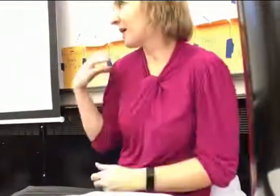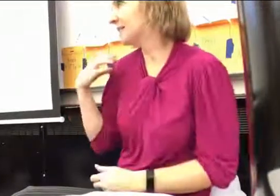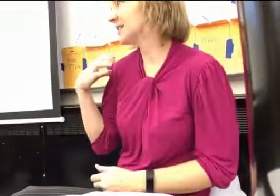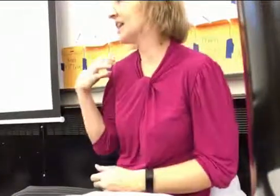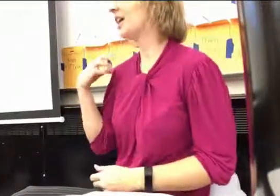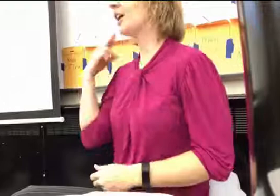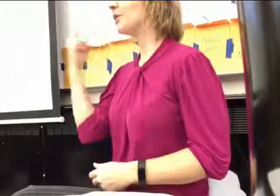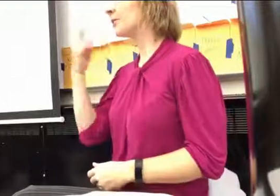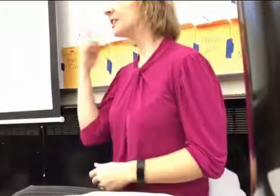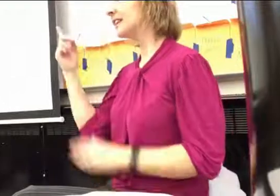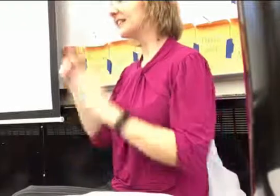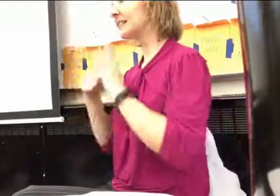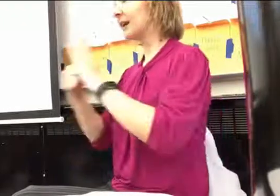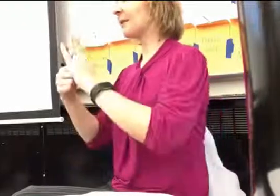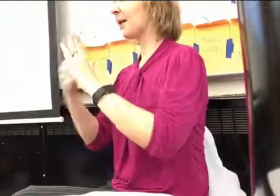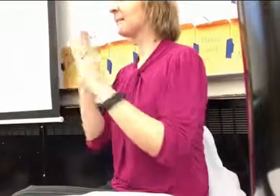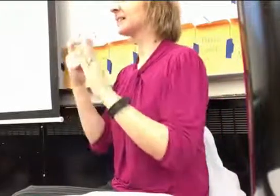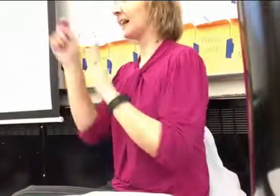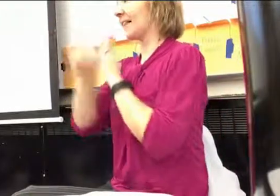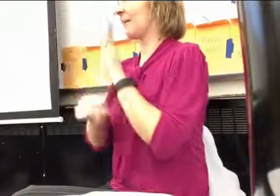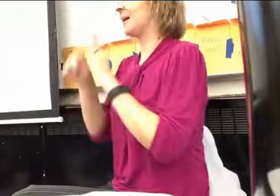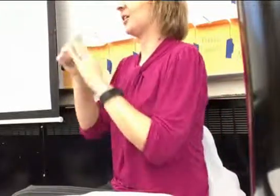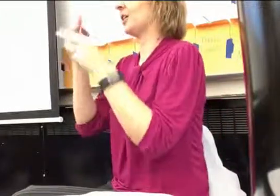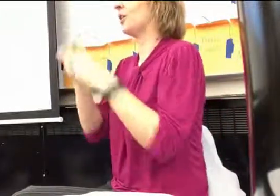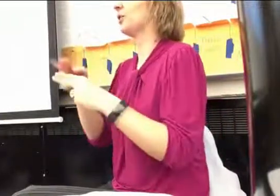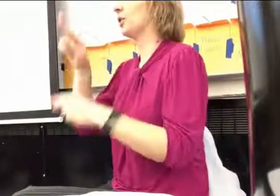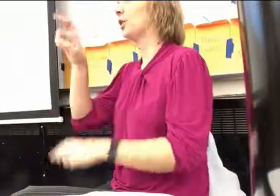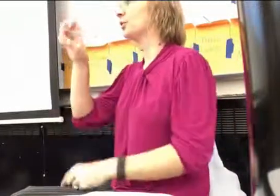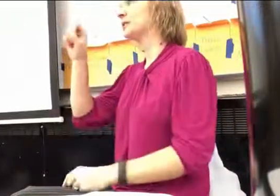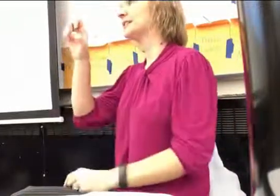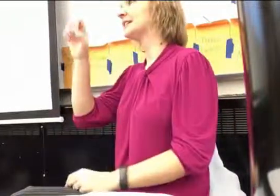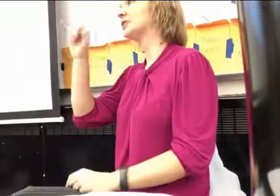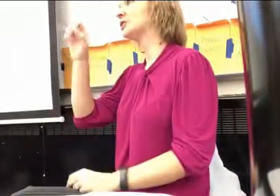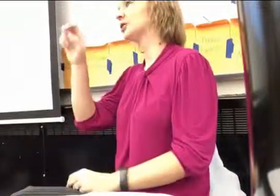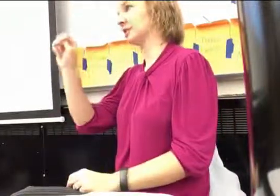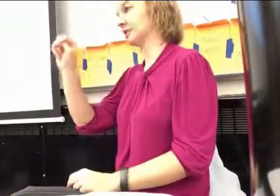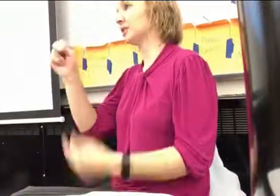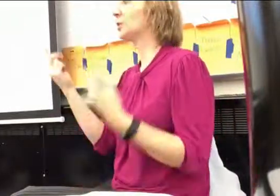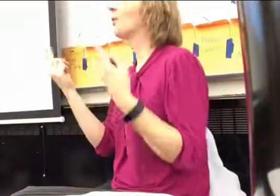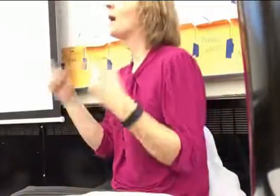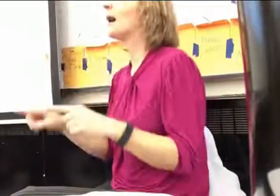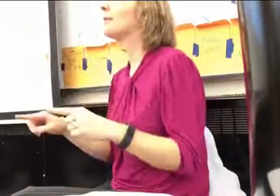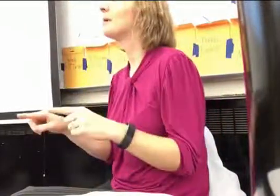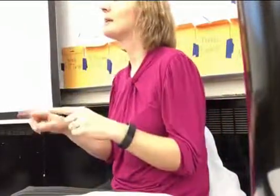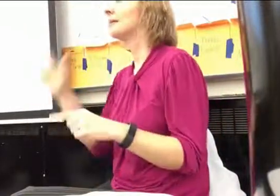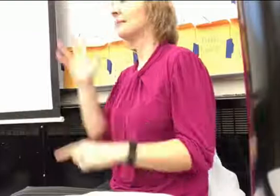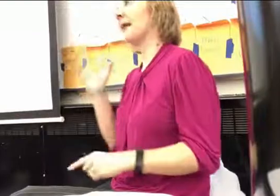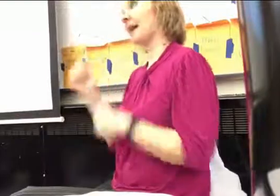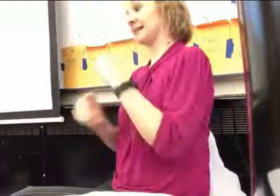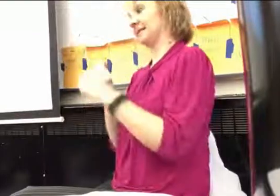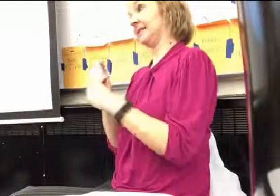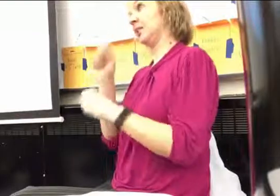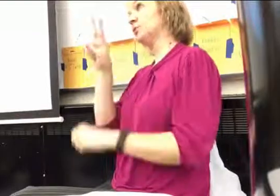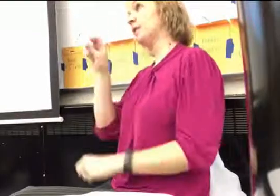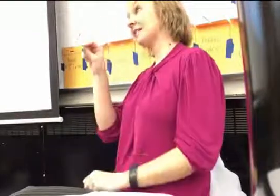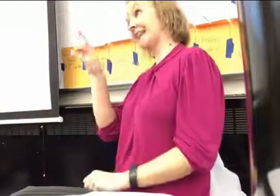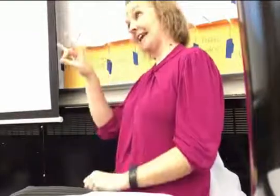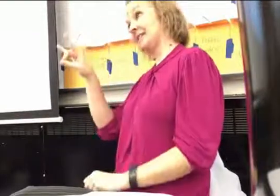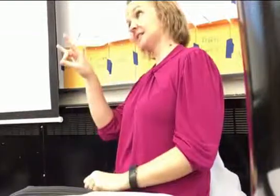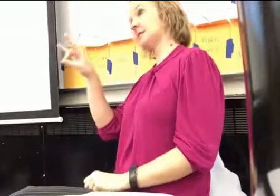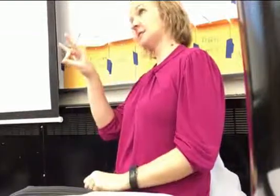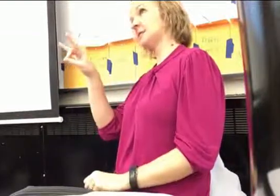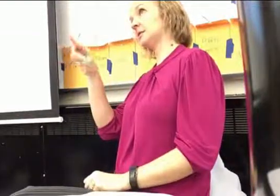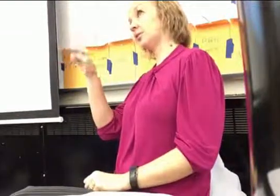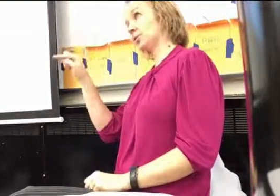this came out is because of a period of time known as the recession. Basically, what happened is that back in 2008 and